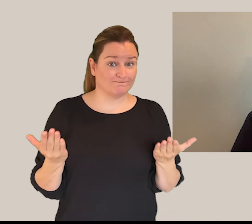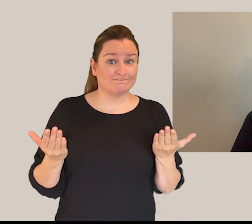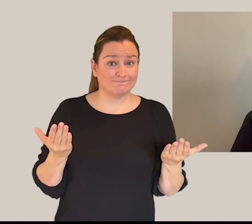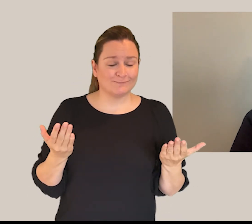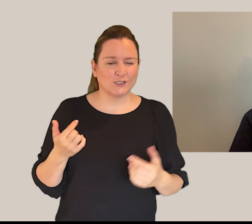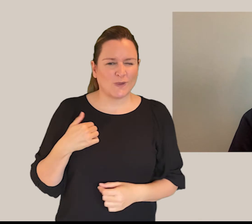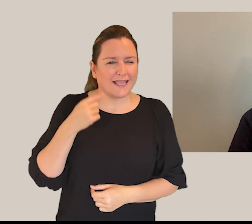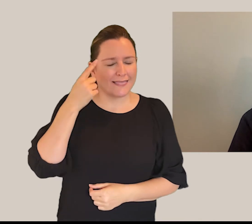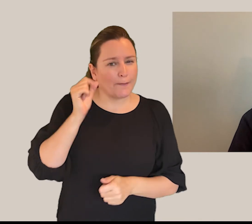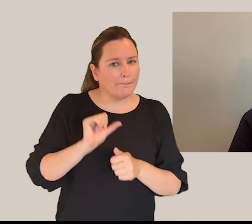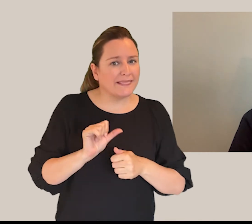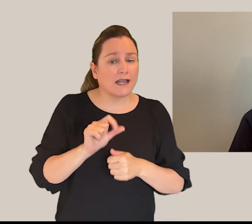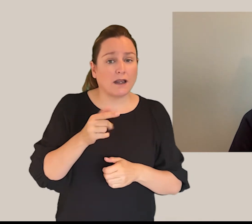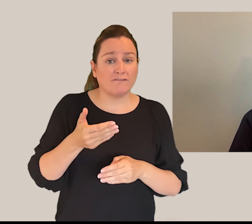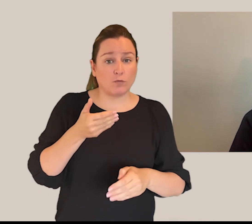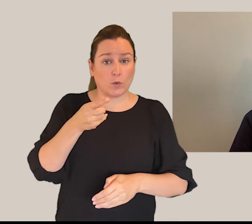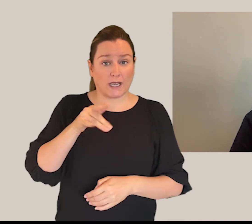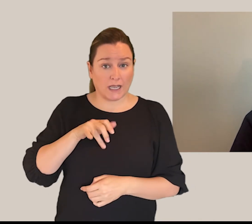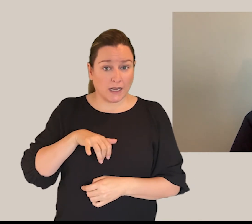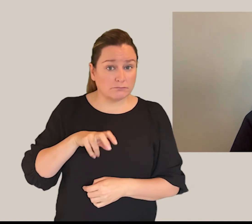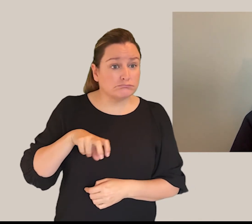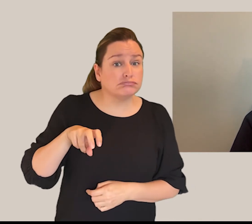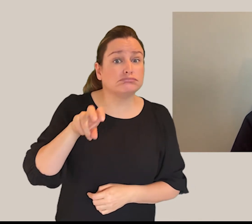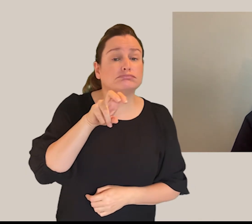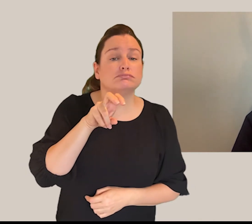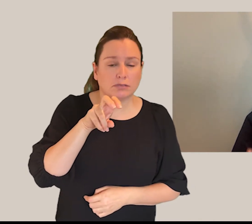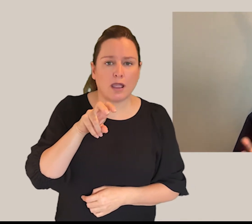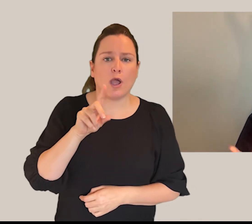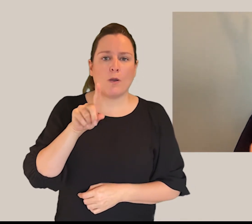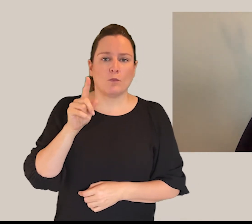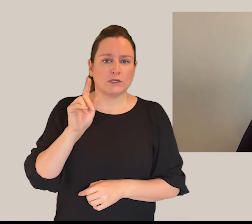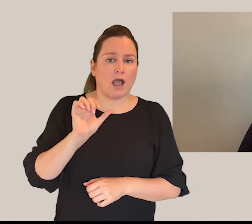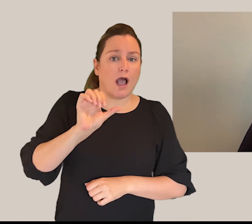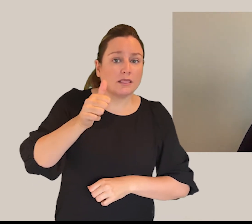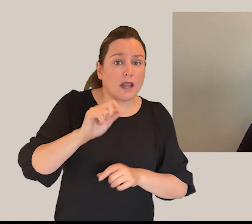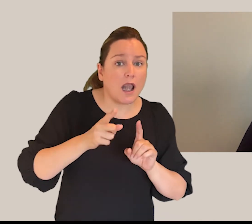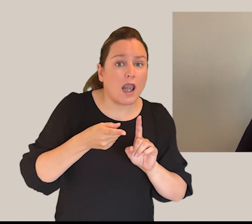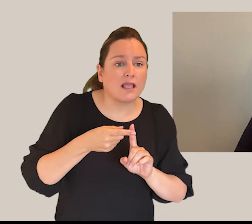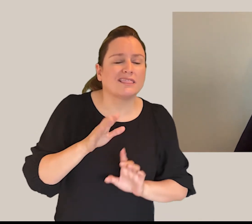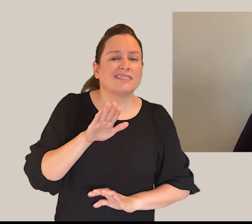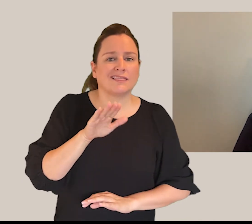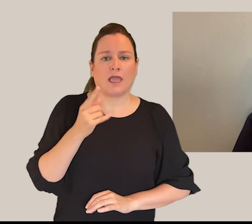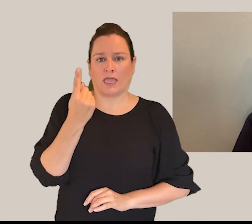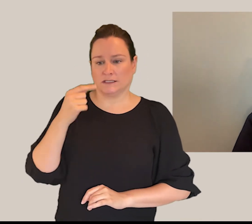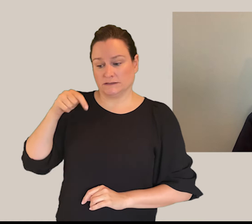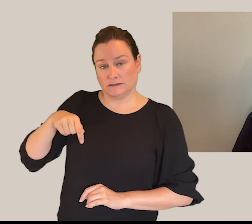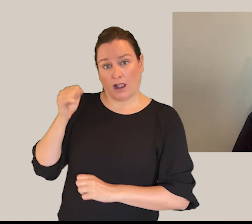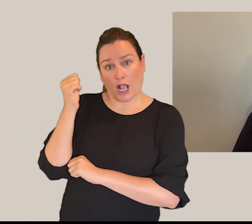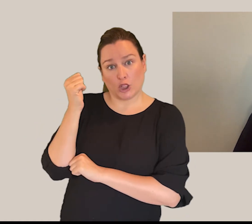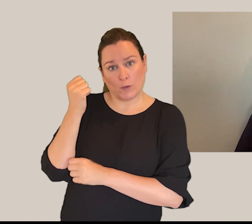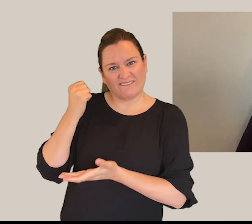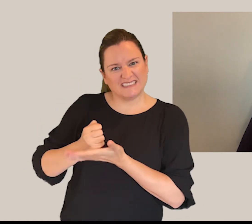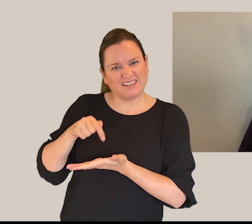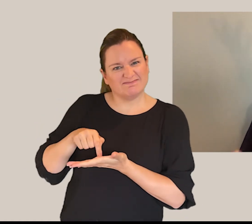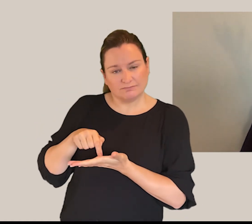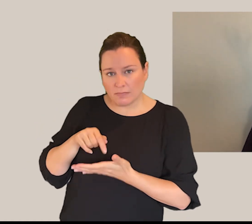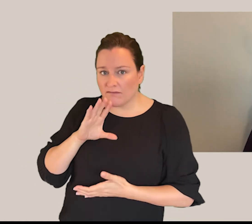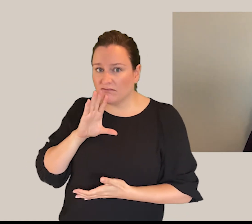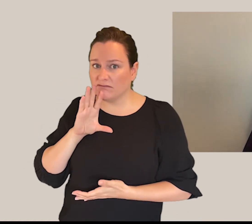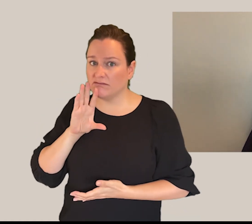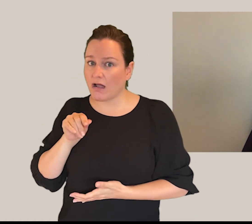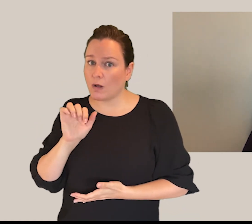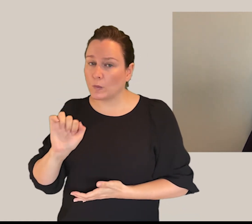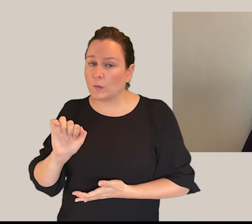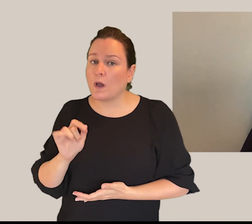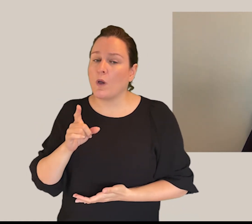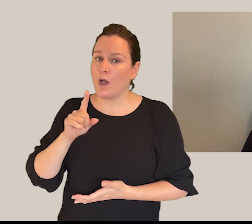that it's best to verify with a country's specific embassy before planning your travel, as regulations may